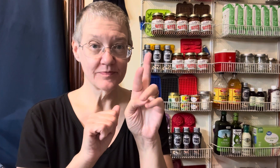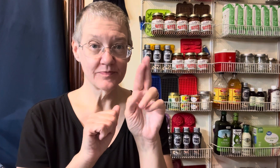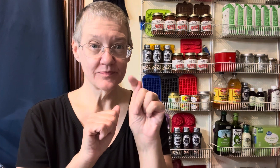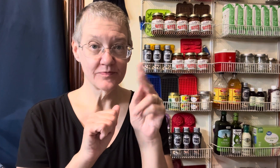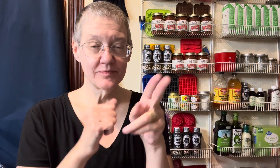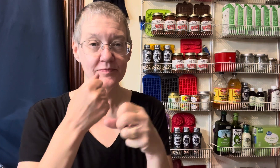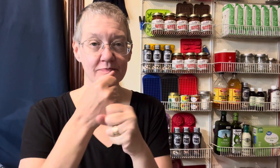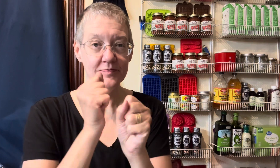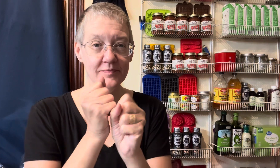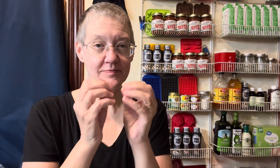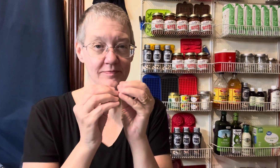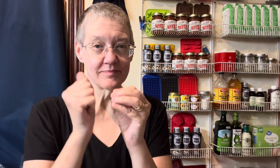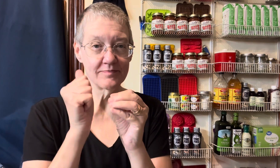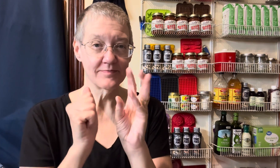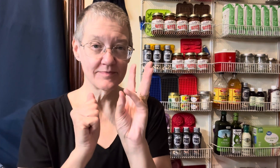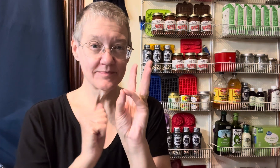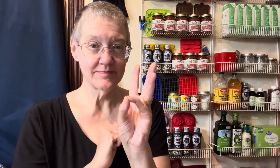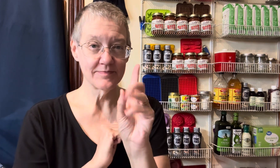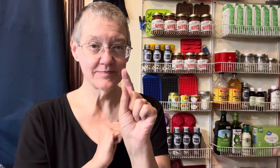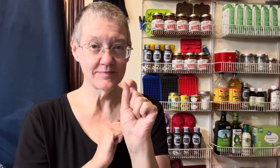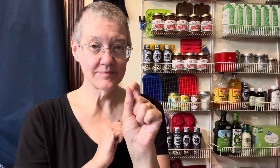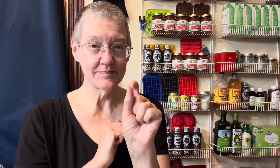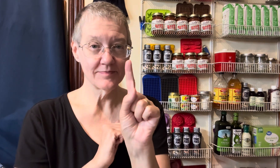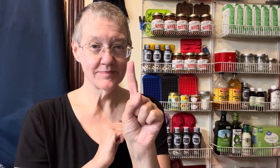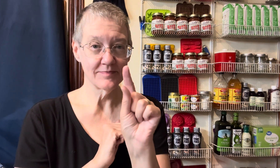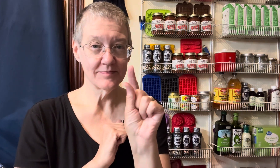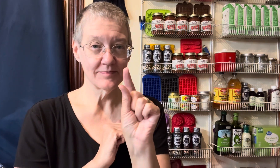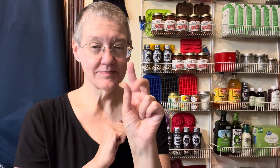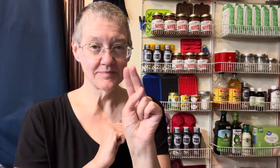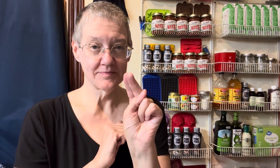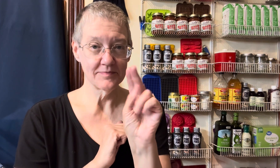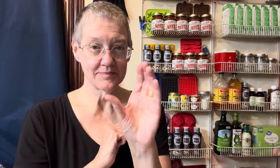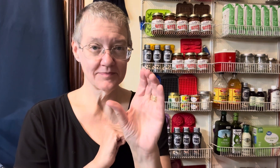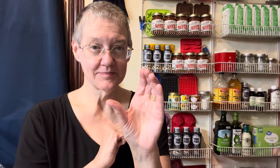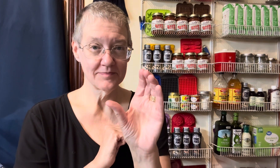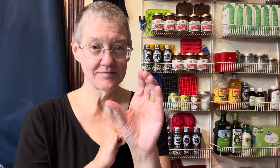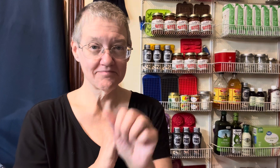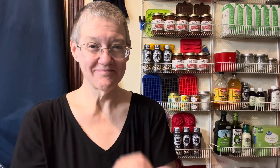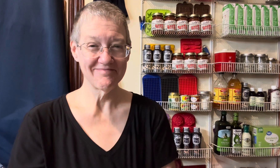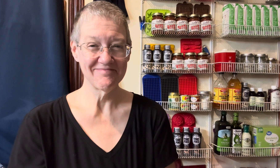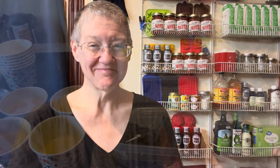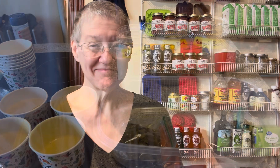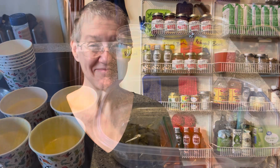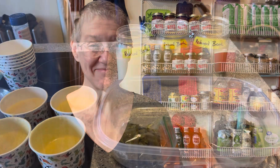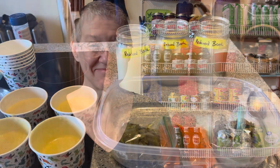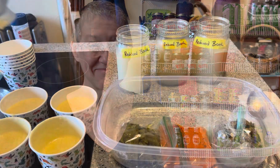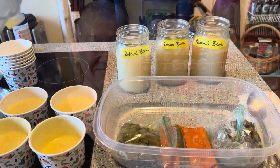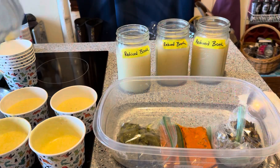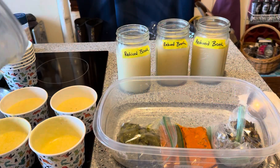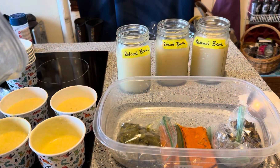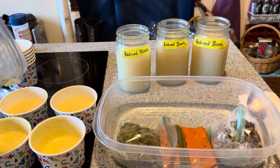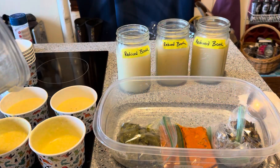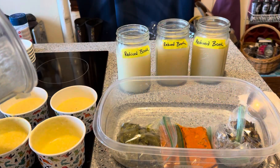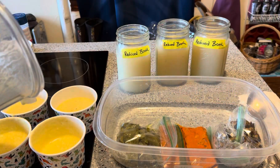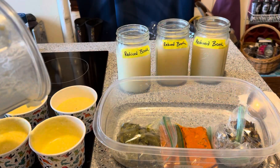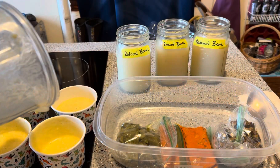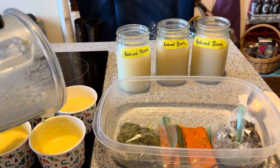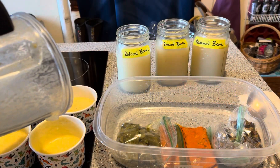And I'm going to blend it with the 1 cup of reduced bone broth, which is 1.1 grams of net carbs. So most of these are going to be